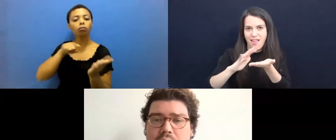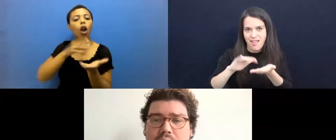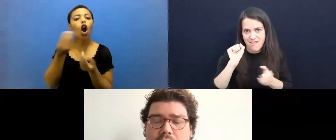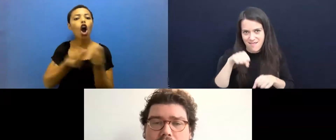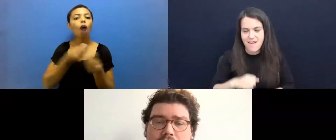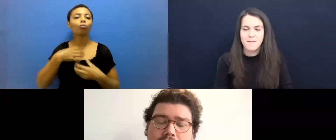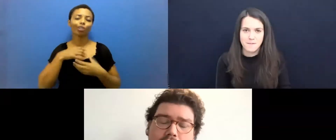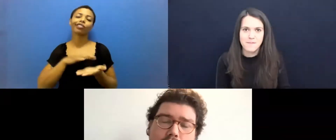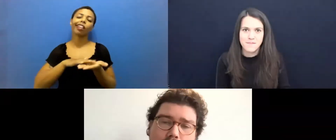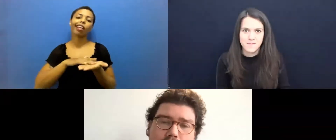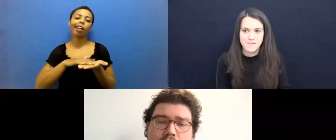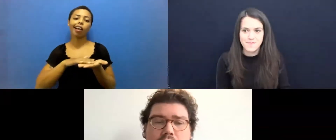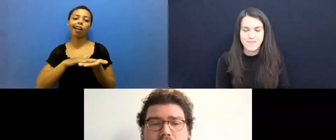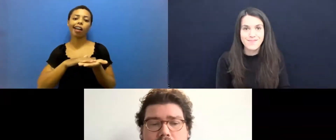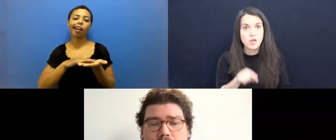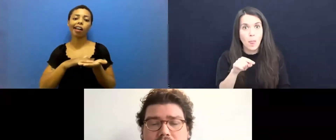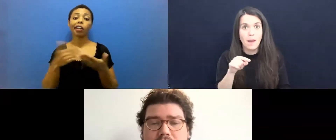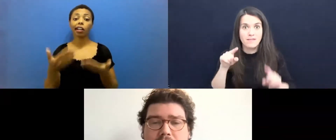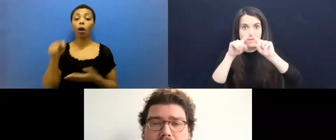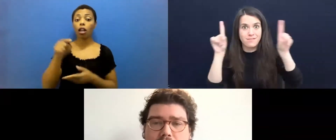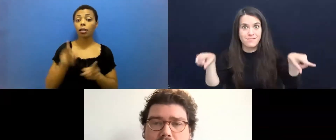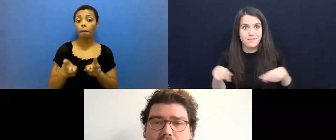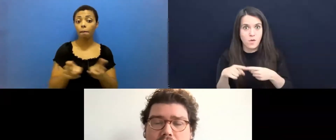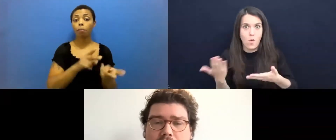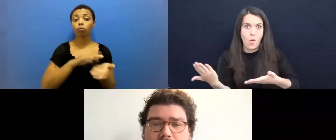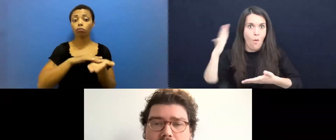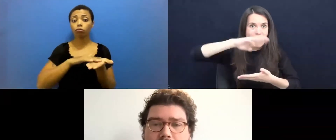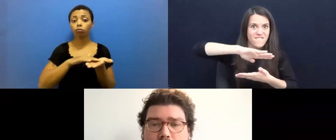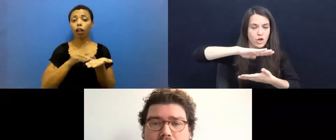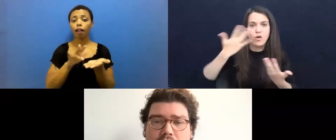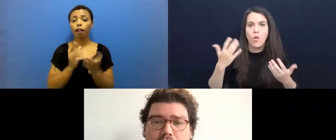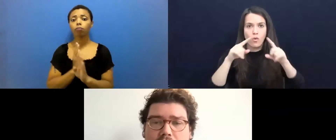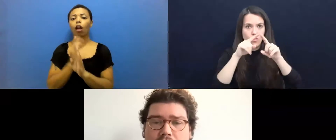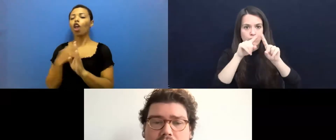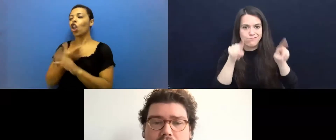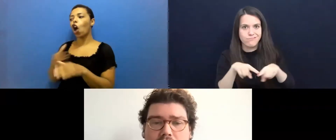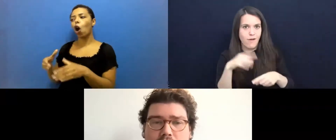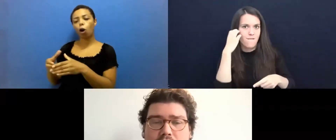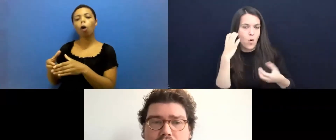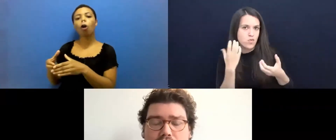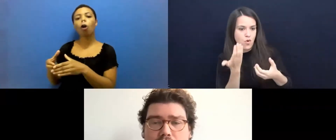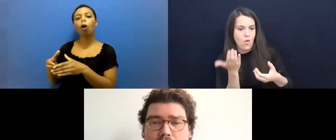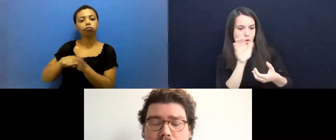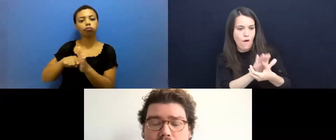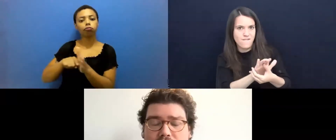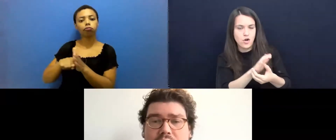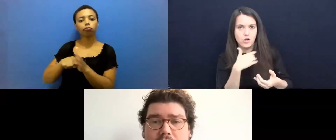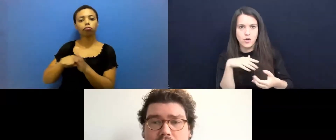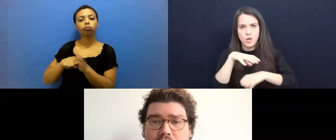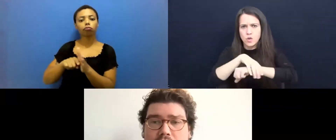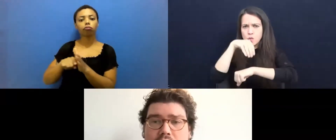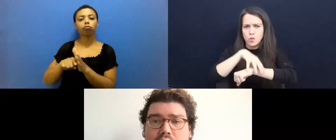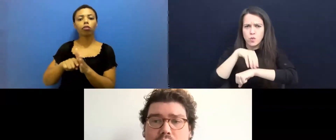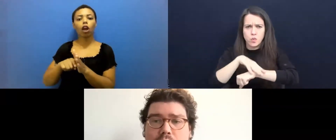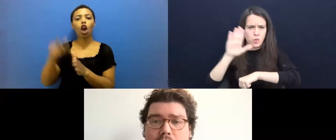And this textile cover was designed by our colleagues in Sweden at the Swedish School of